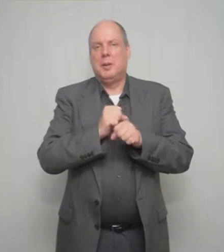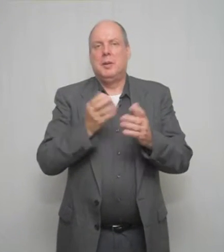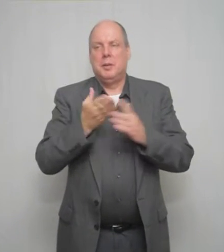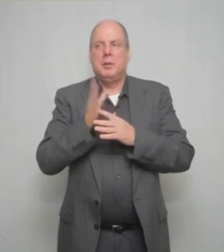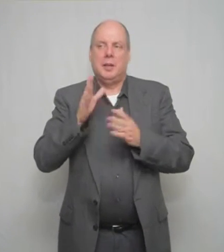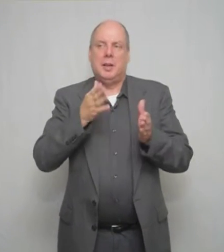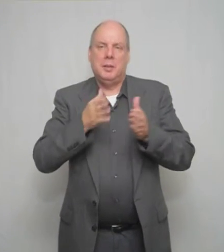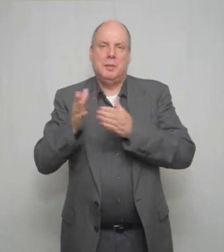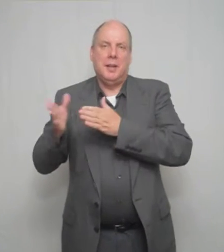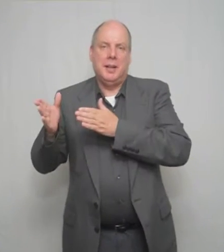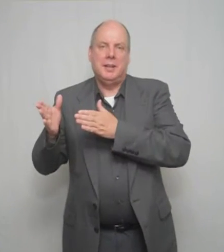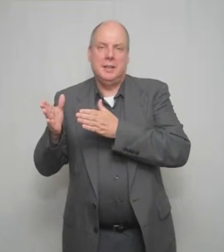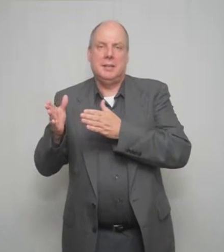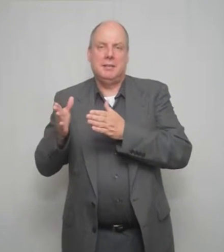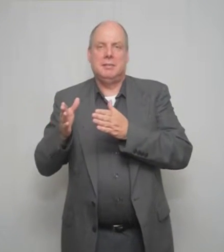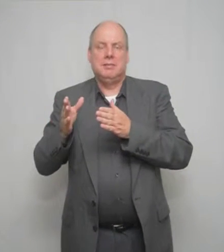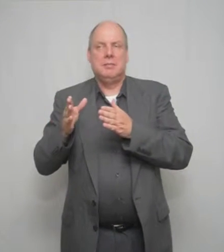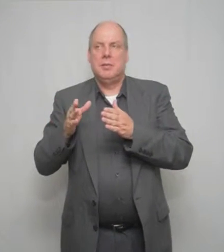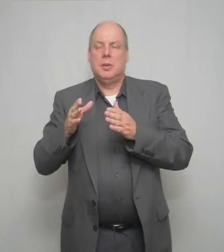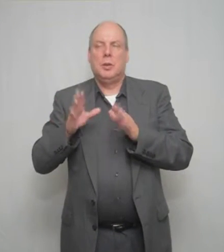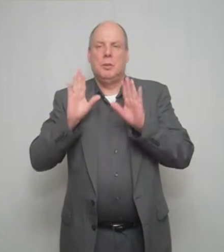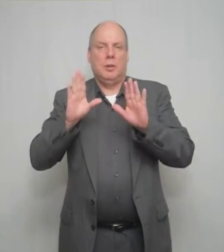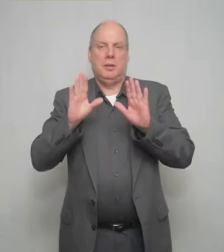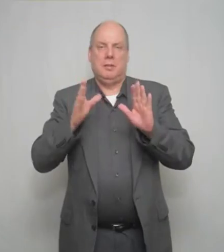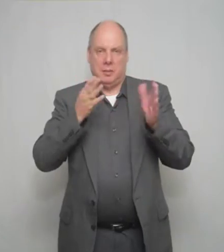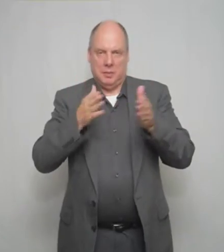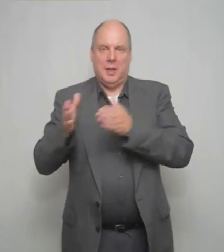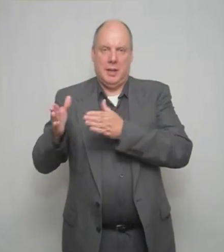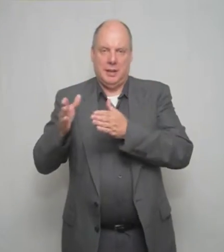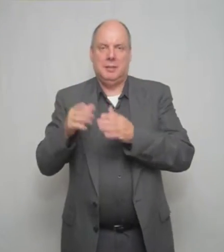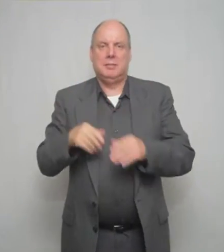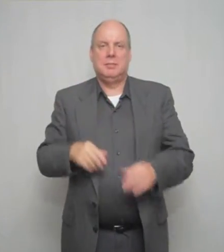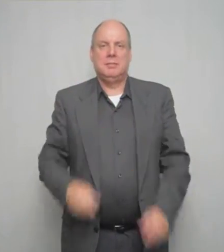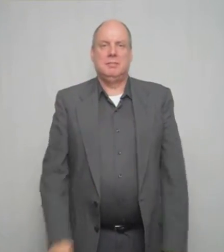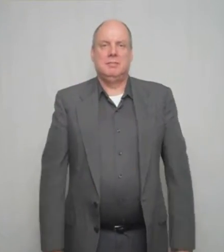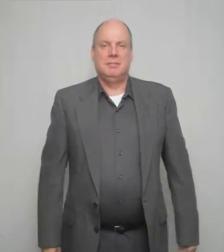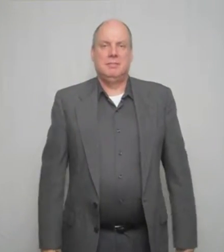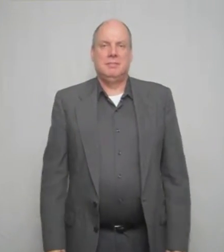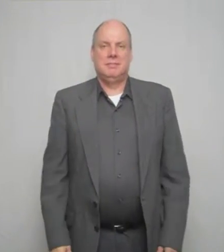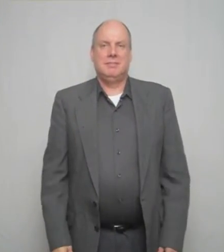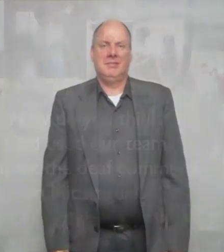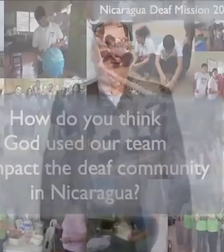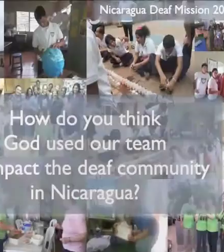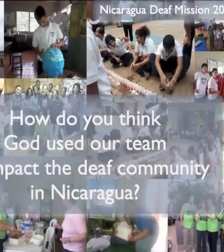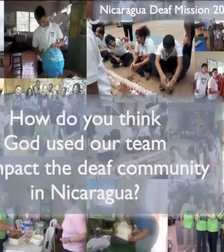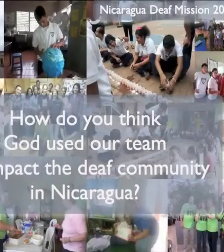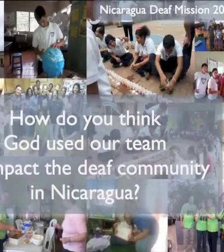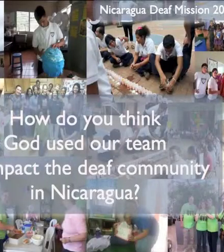no issues. Everything just went wonderful. We saw God work through the whole week.